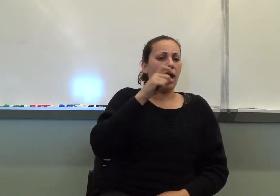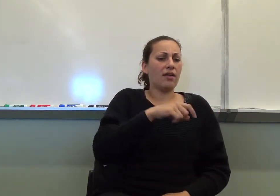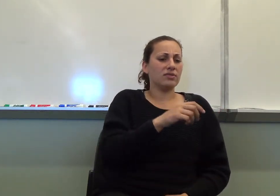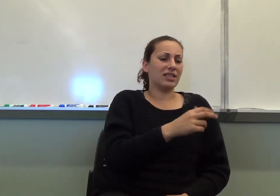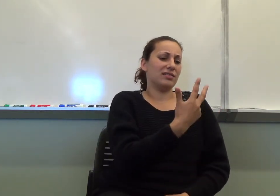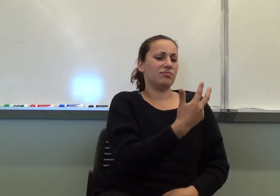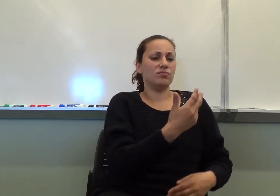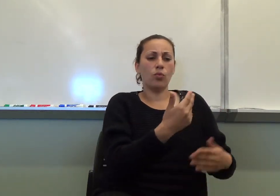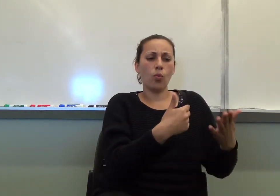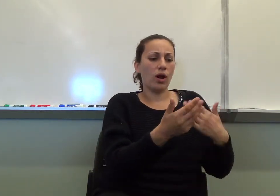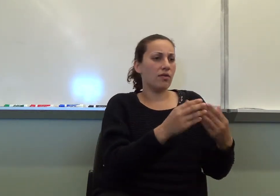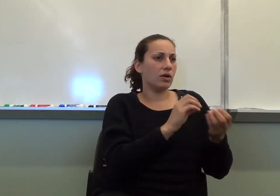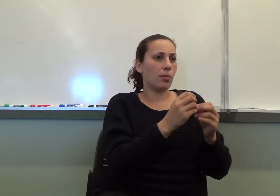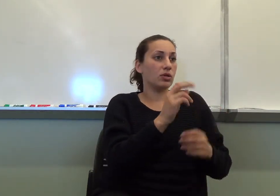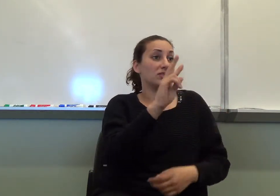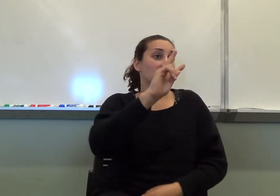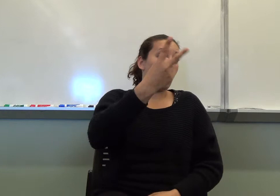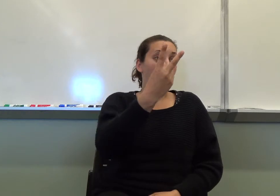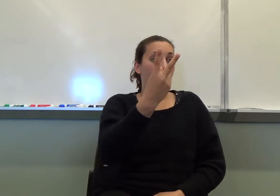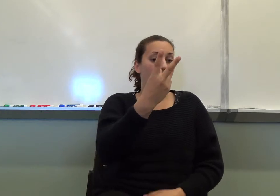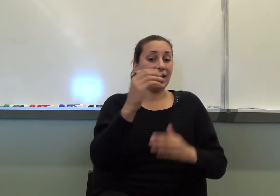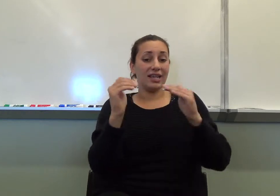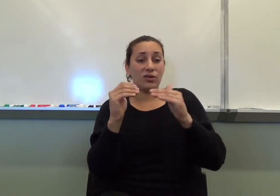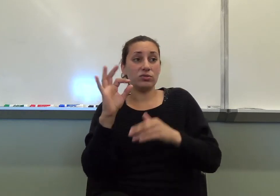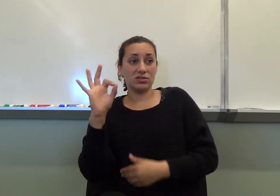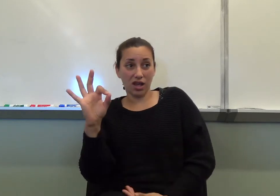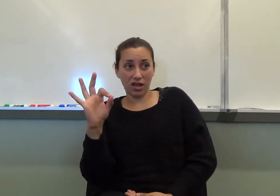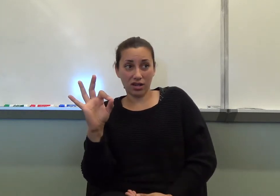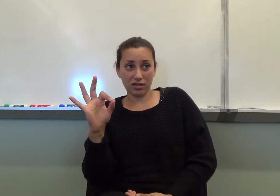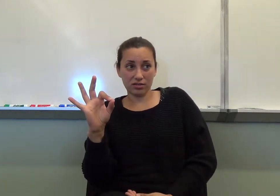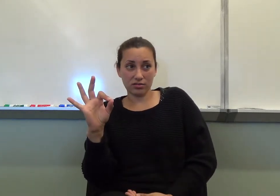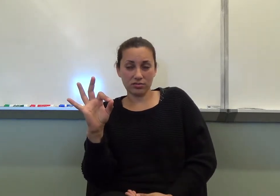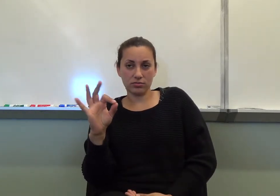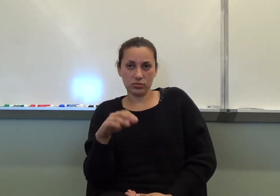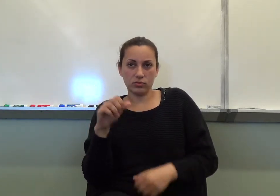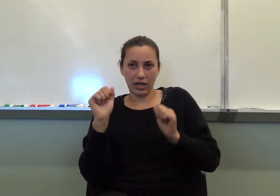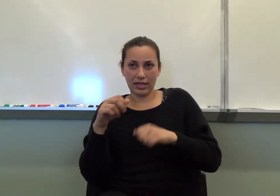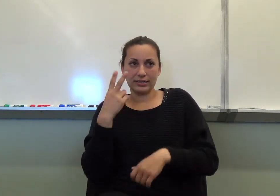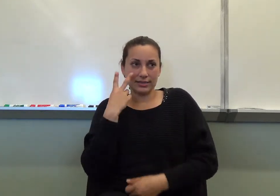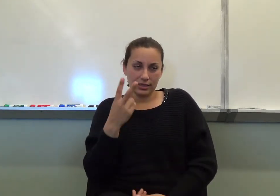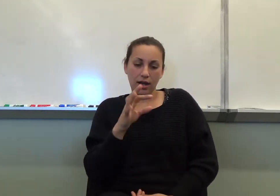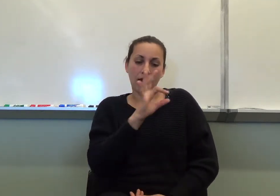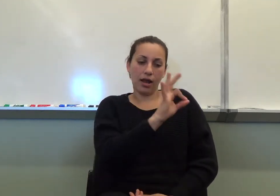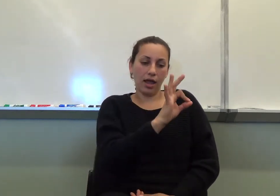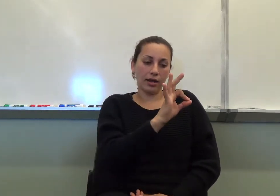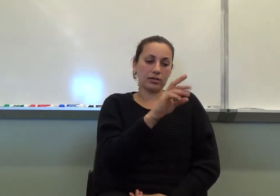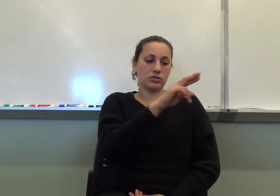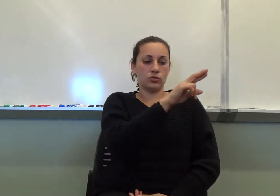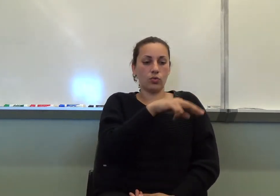way. Because then you can recognize that 9 is 3 squared, so therefore the number I'm looking for is 3.